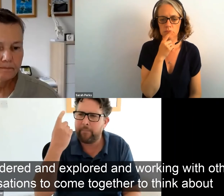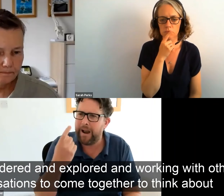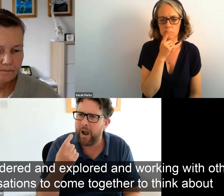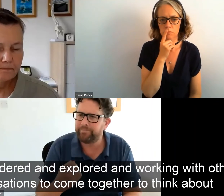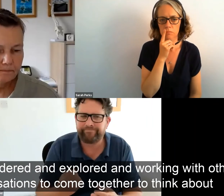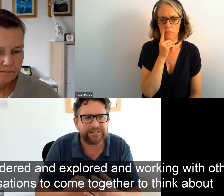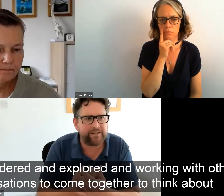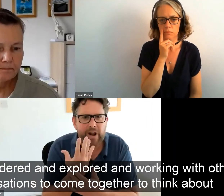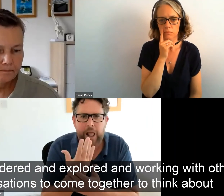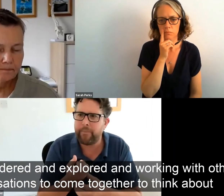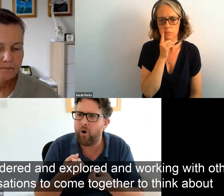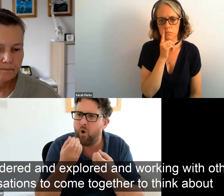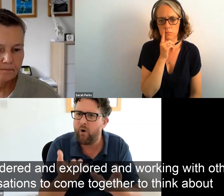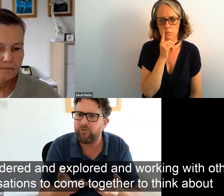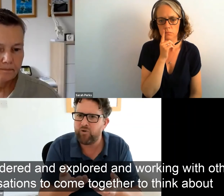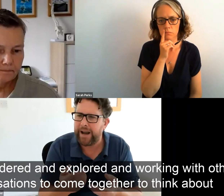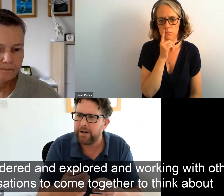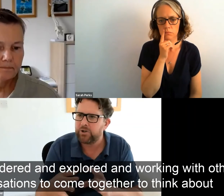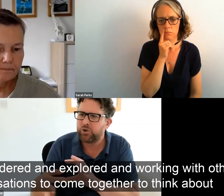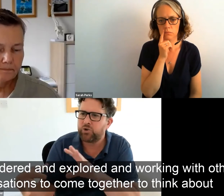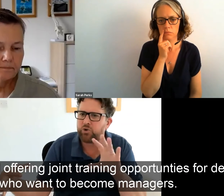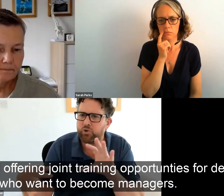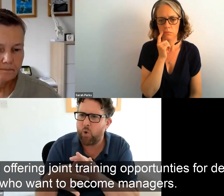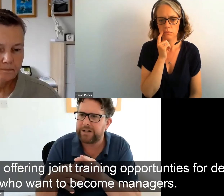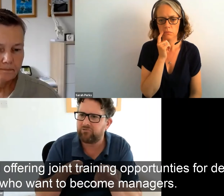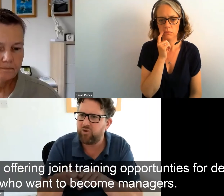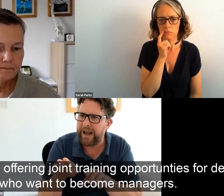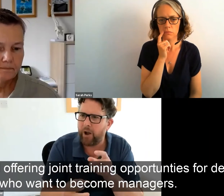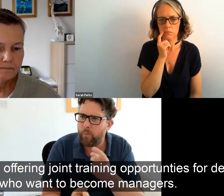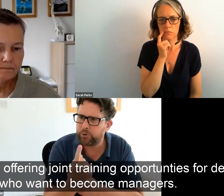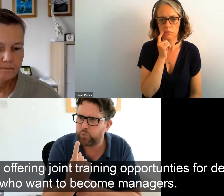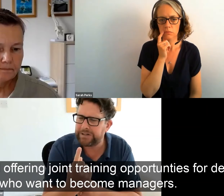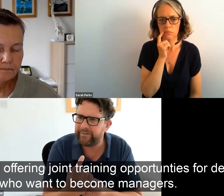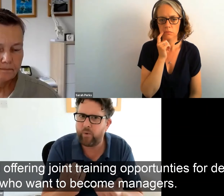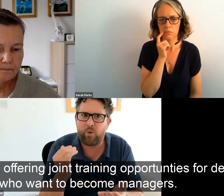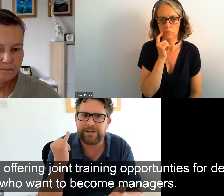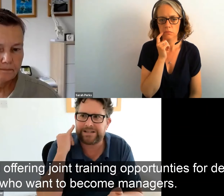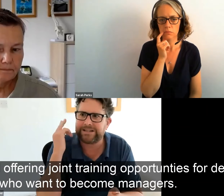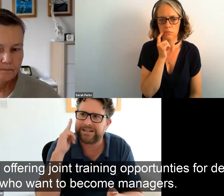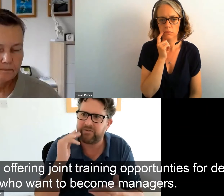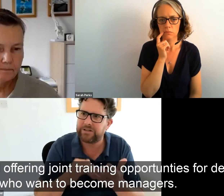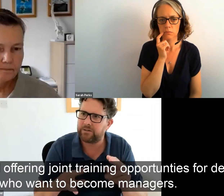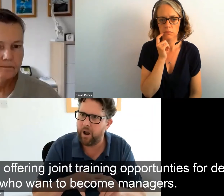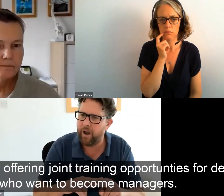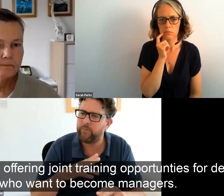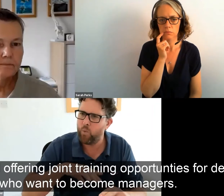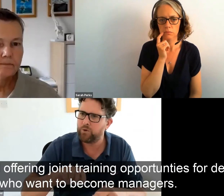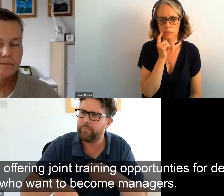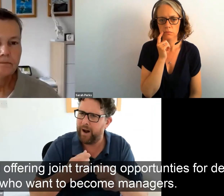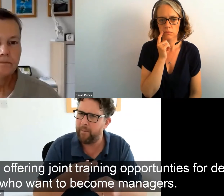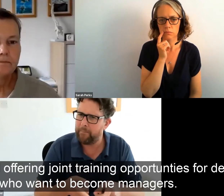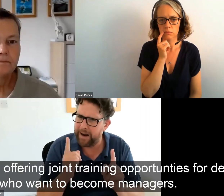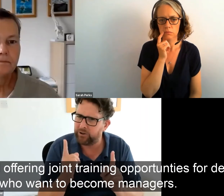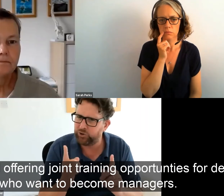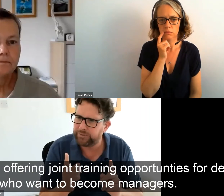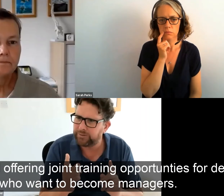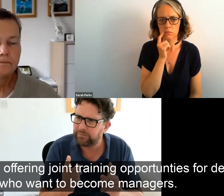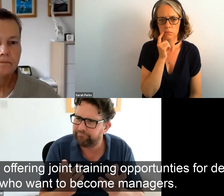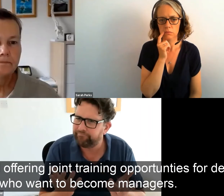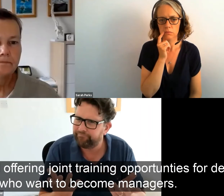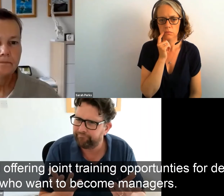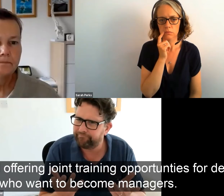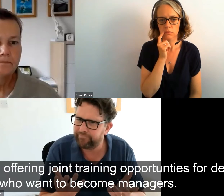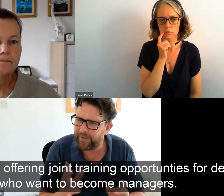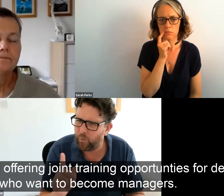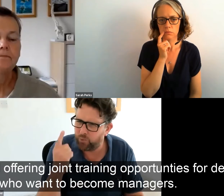similar position to come together to think about developing and offering joint training opportunities for deaf